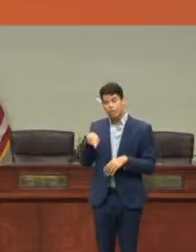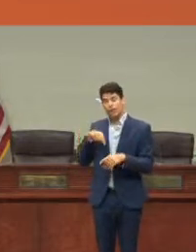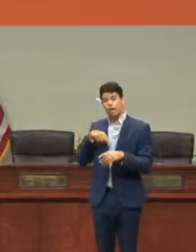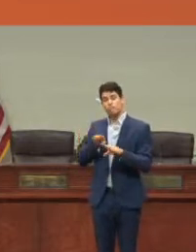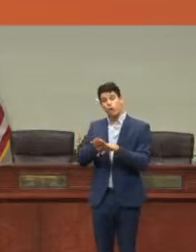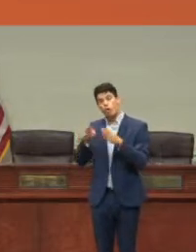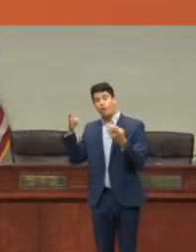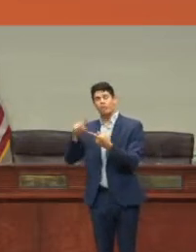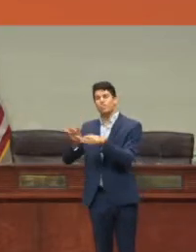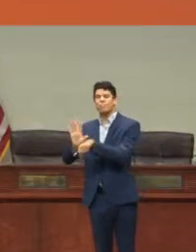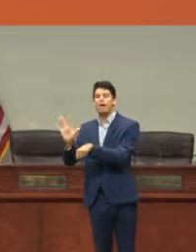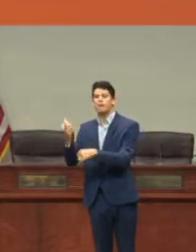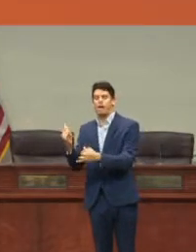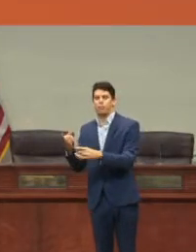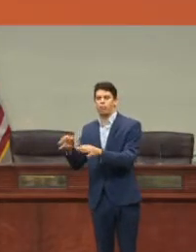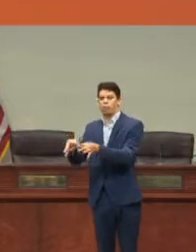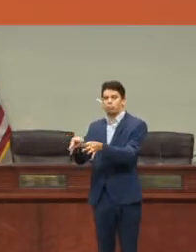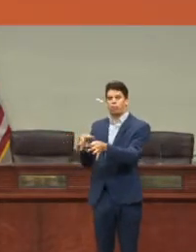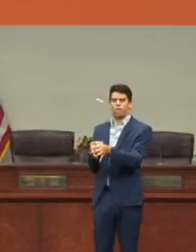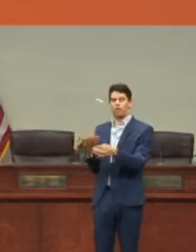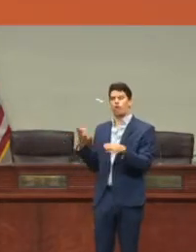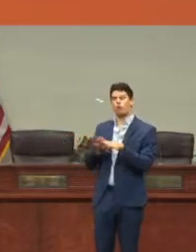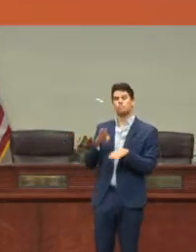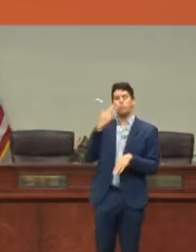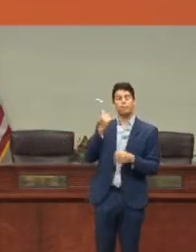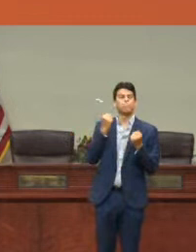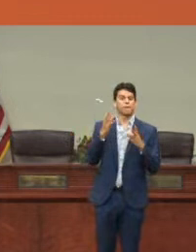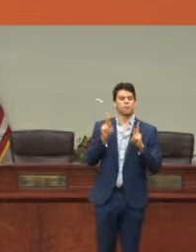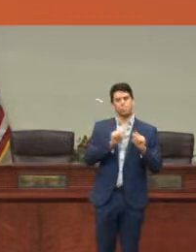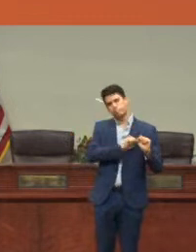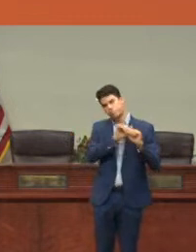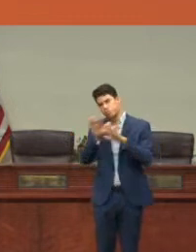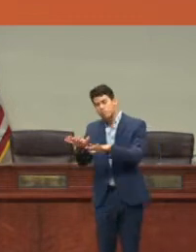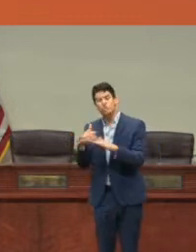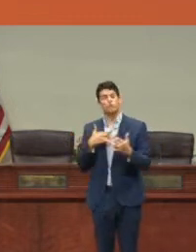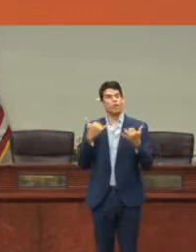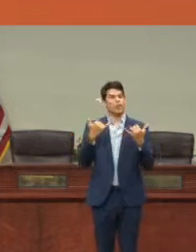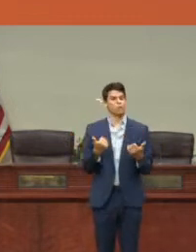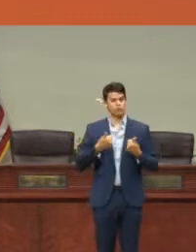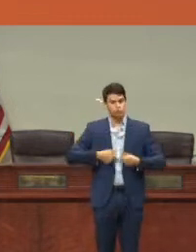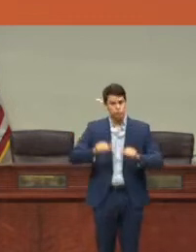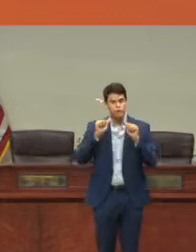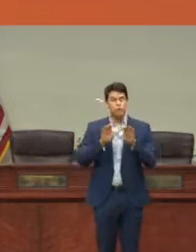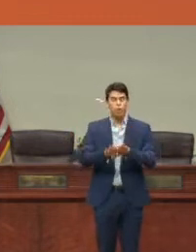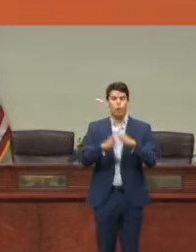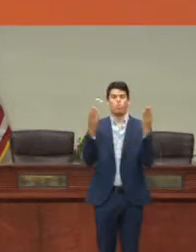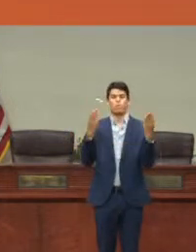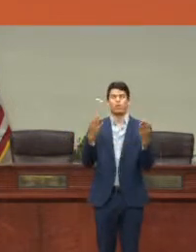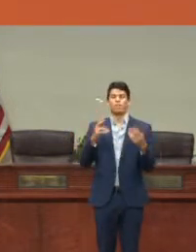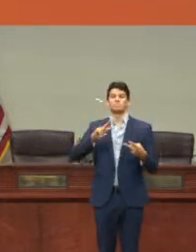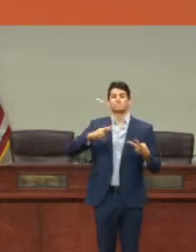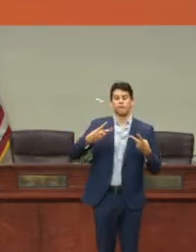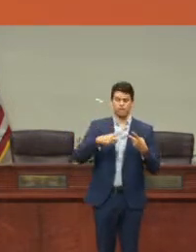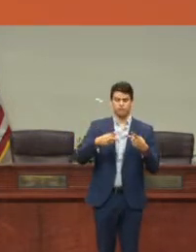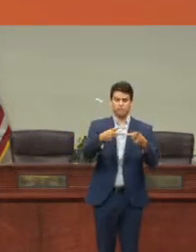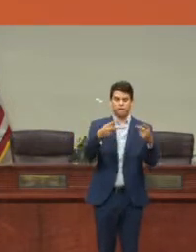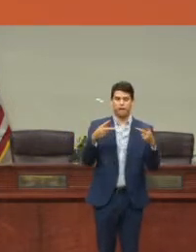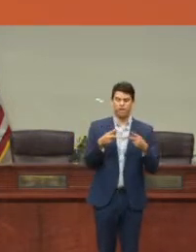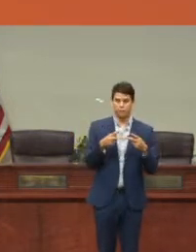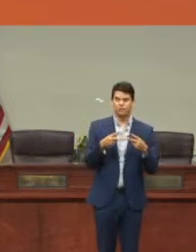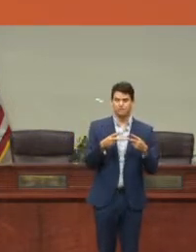We are exploring the feasibility of opening a second site due to the overwhelming demand.